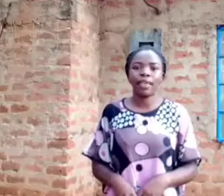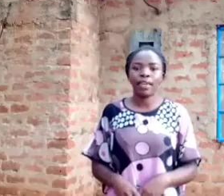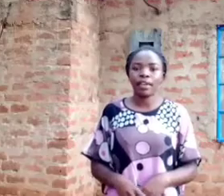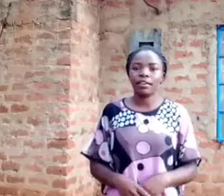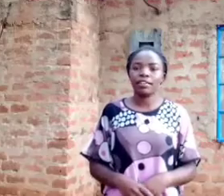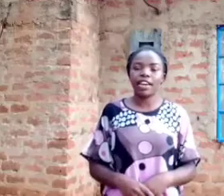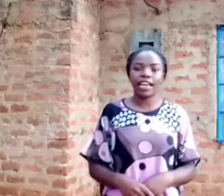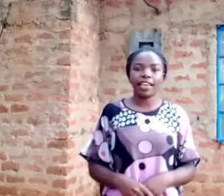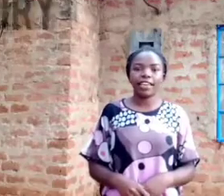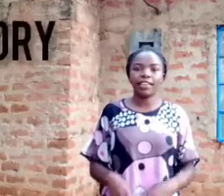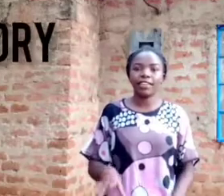Dry.